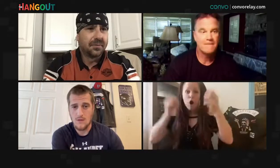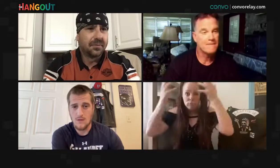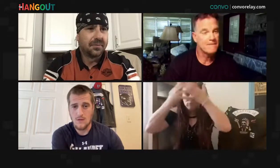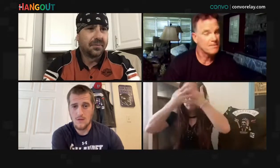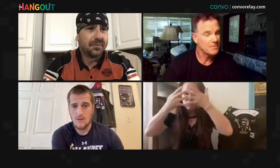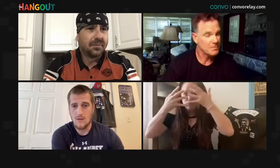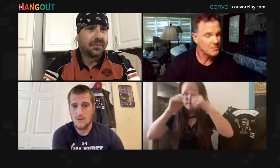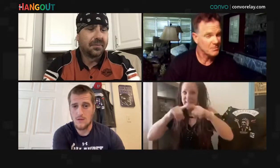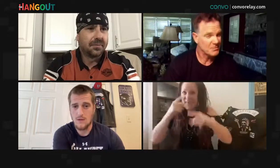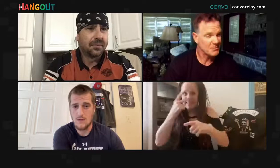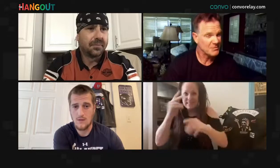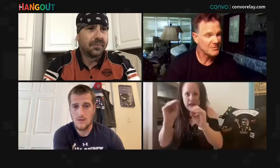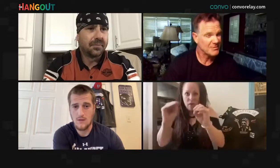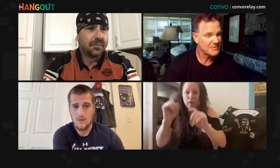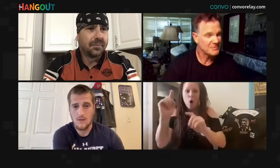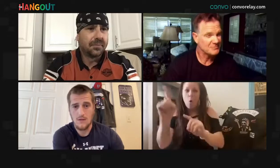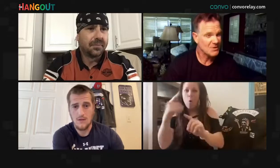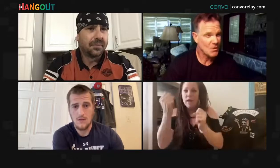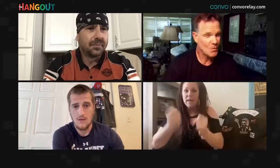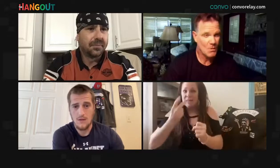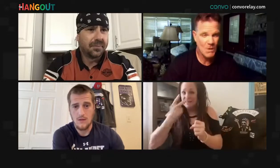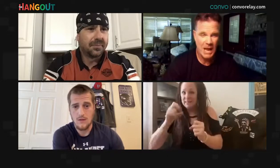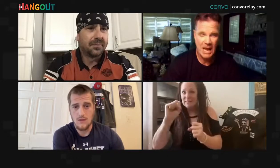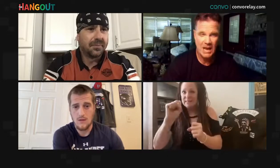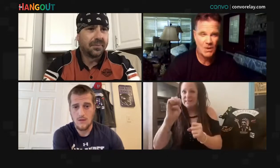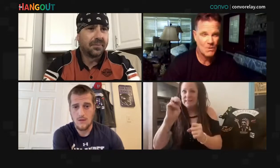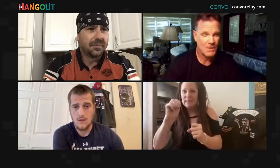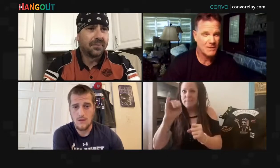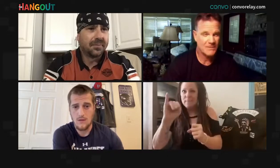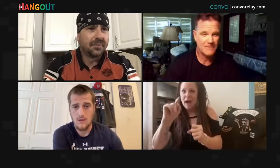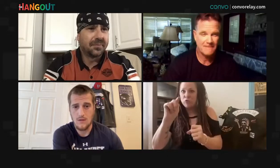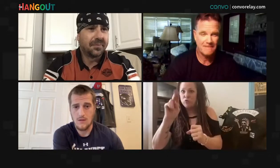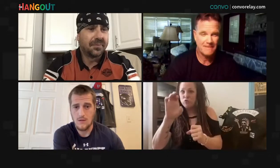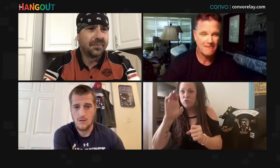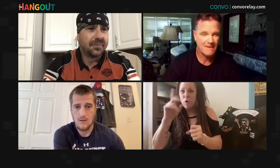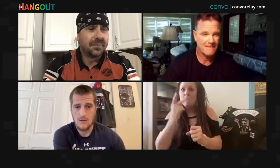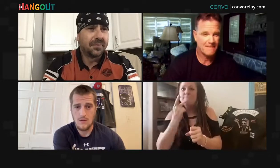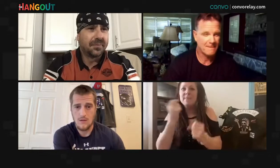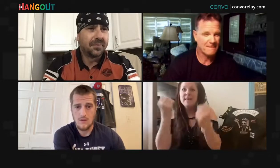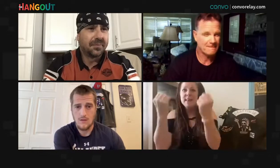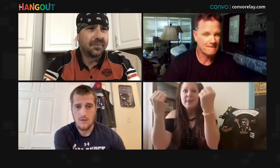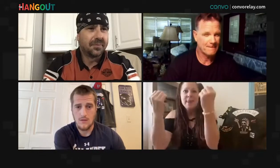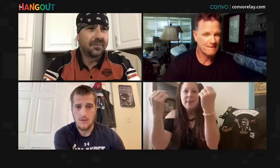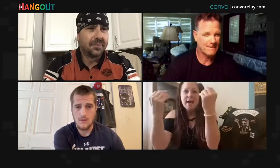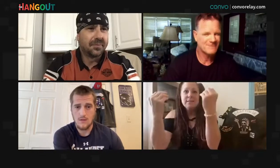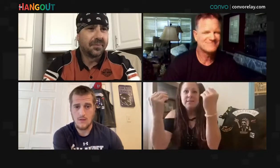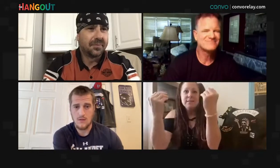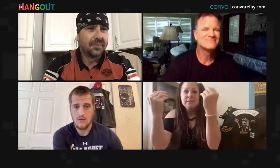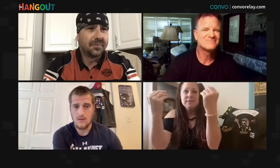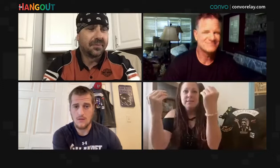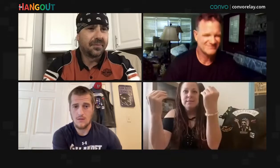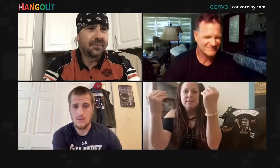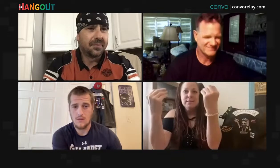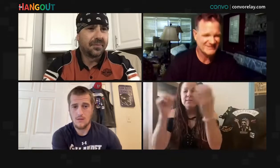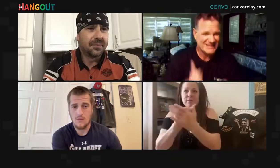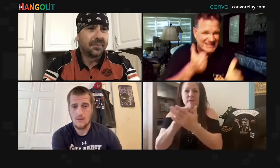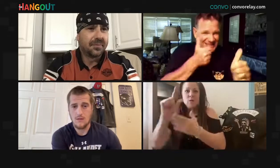I was good. I had my helmet. Water was on my helmet, and I couldn't really see much. I could only see the semi trucks, pink